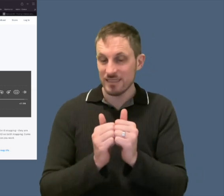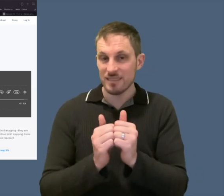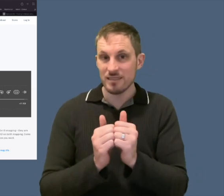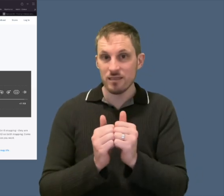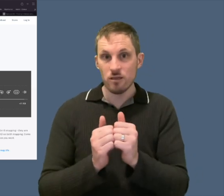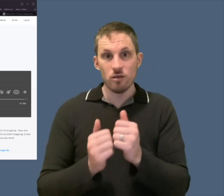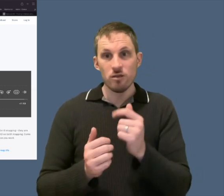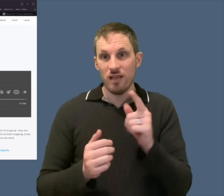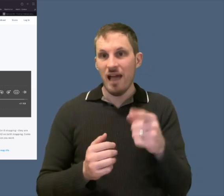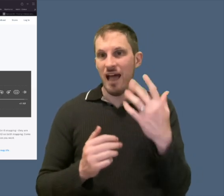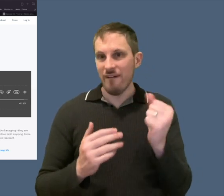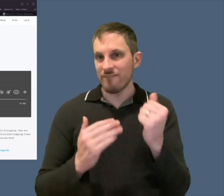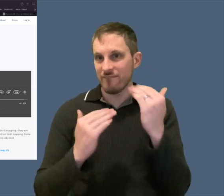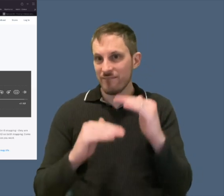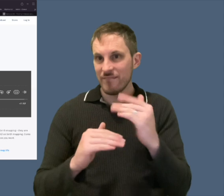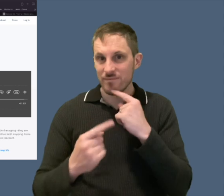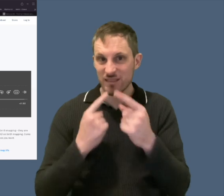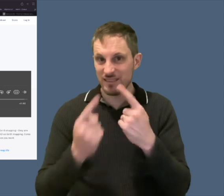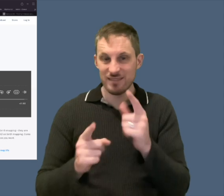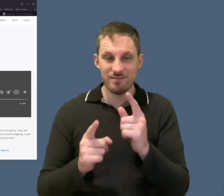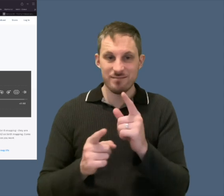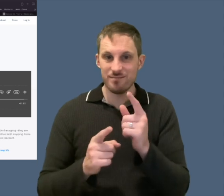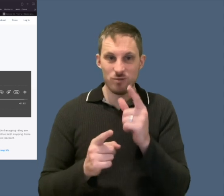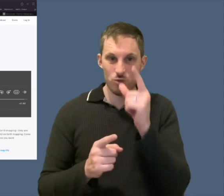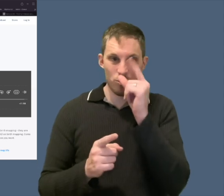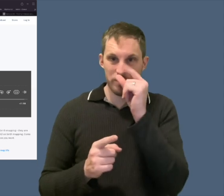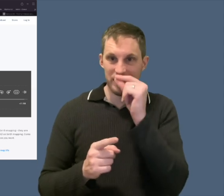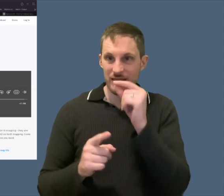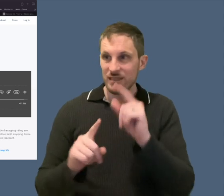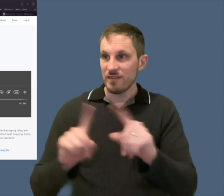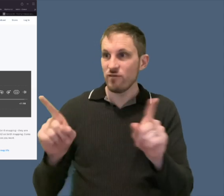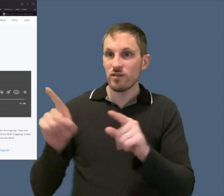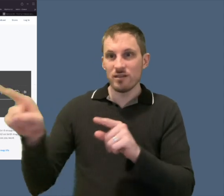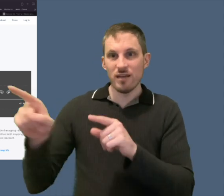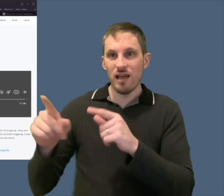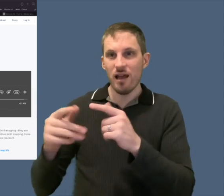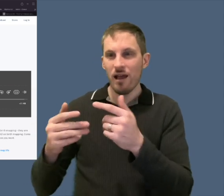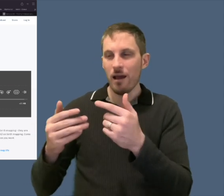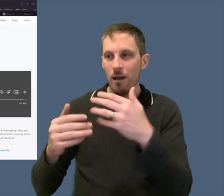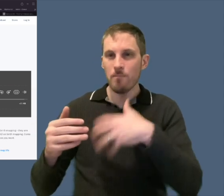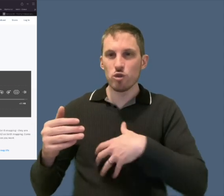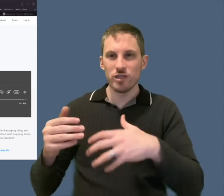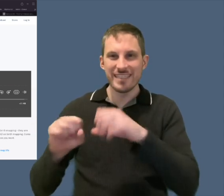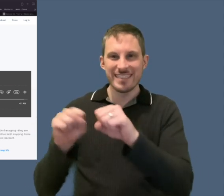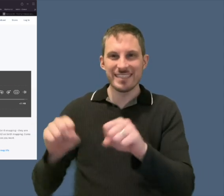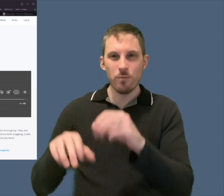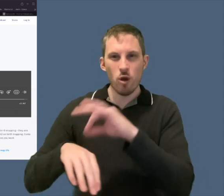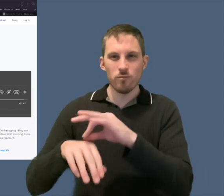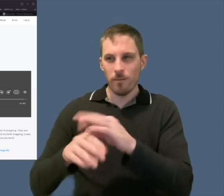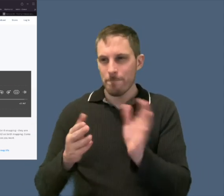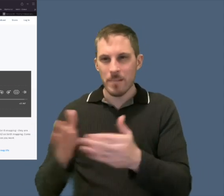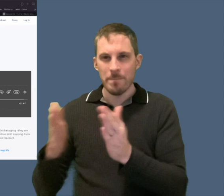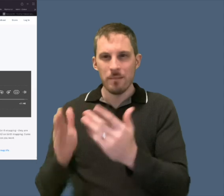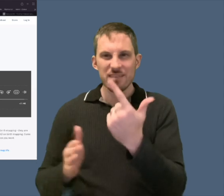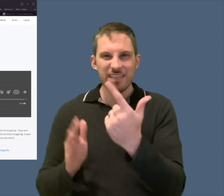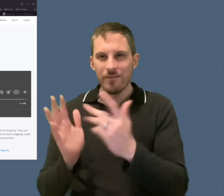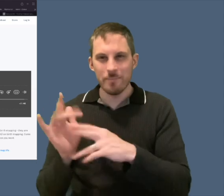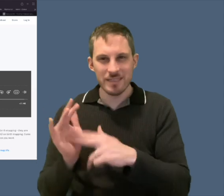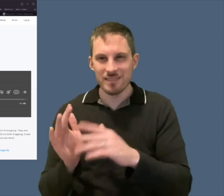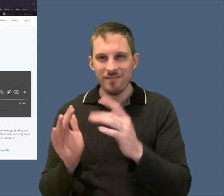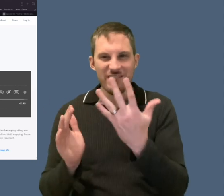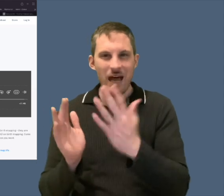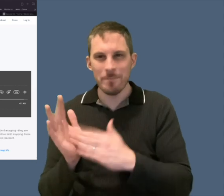if you get 7.6 minutes in a fragmented maternity care system right now. So what your book, The Birth